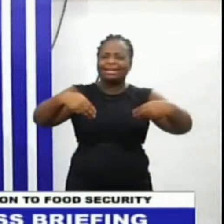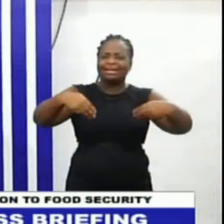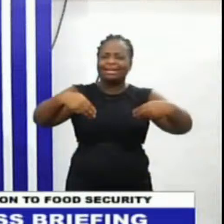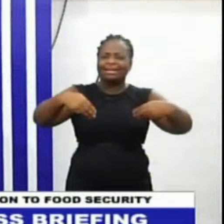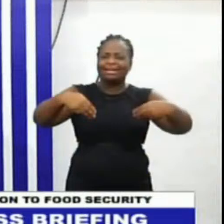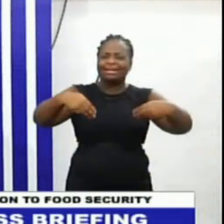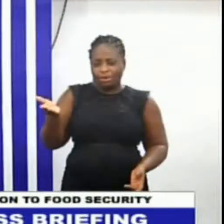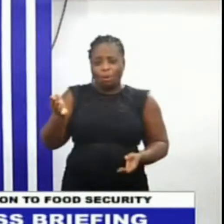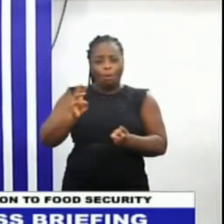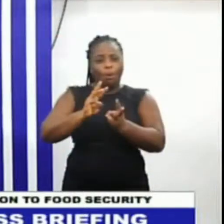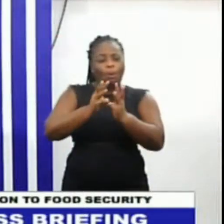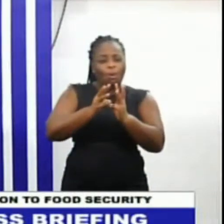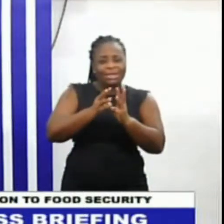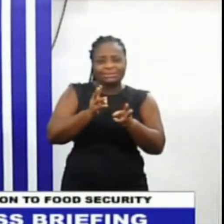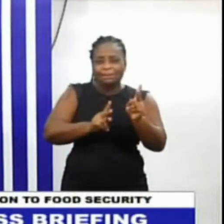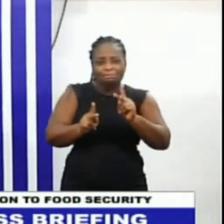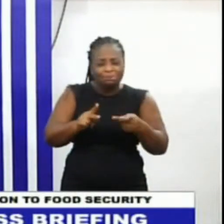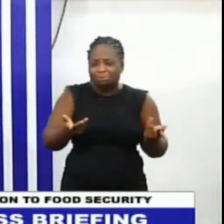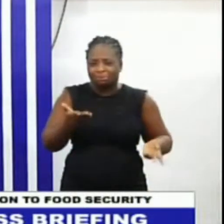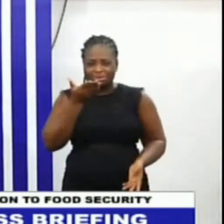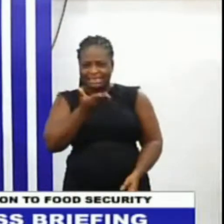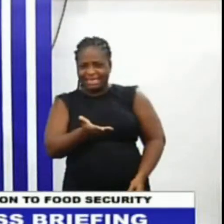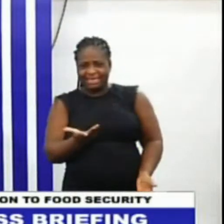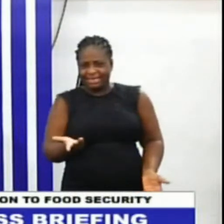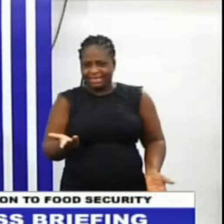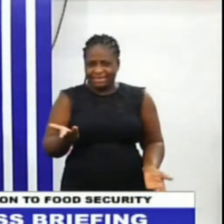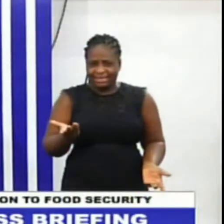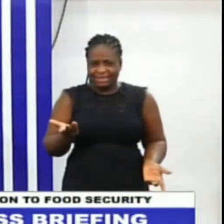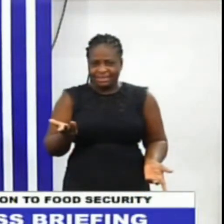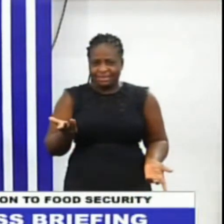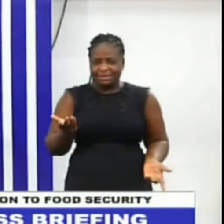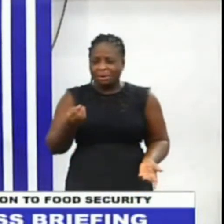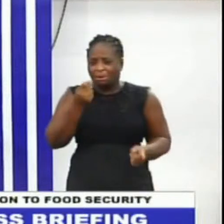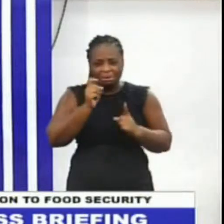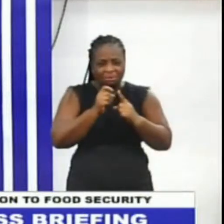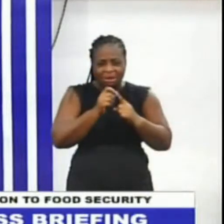wache sellers and the other food